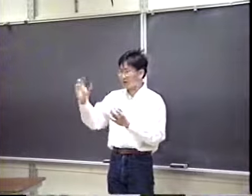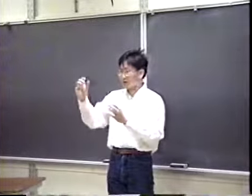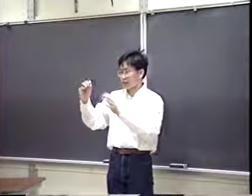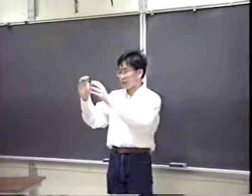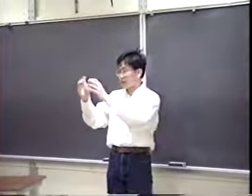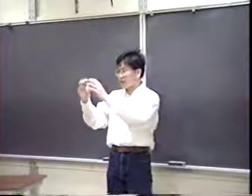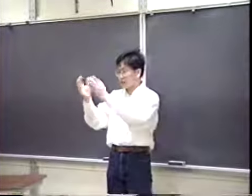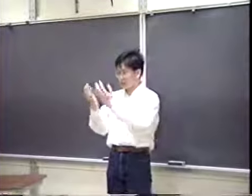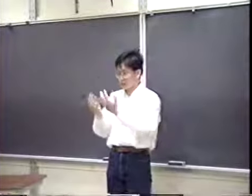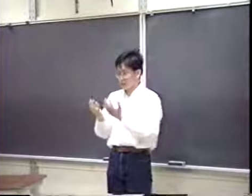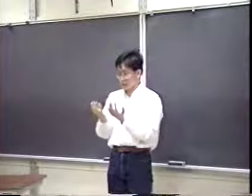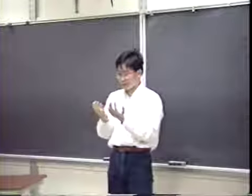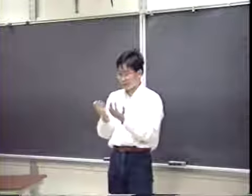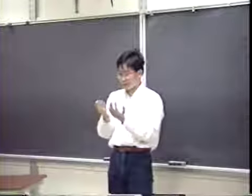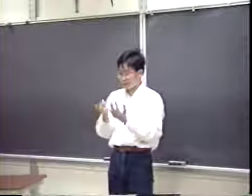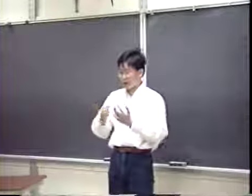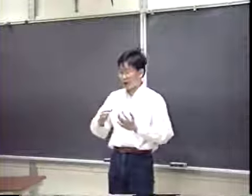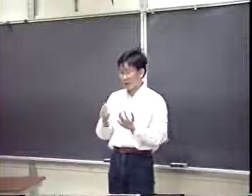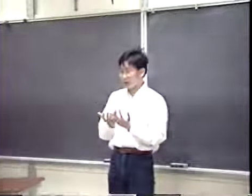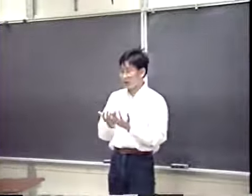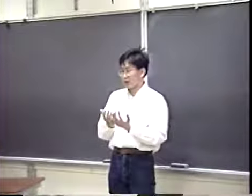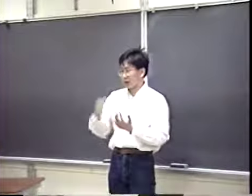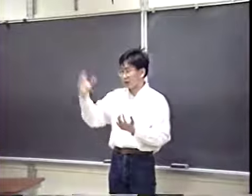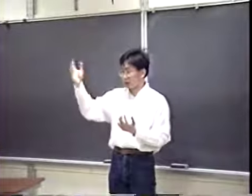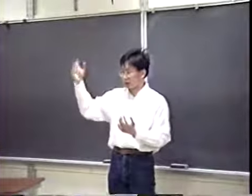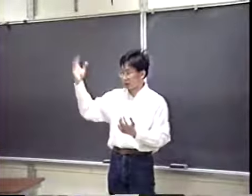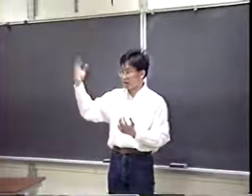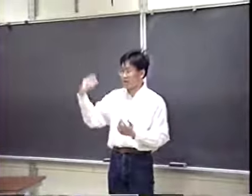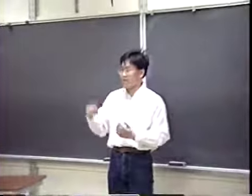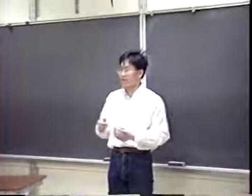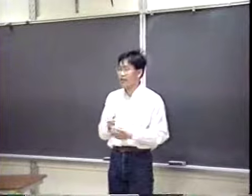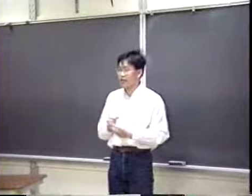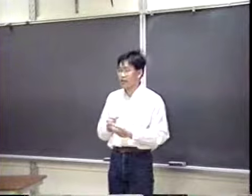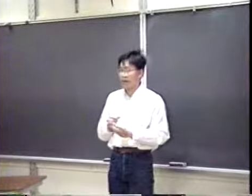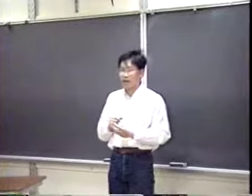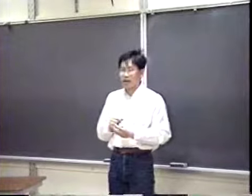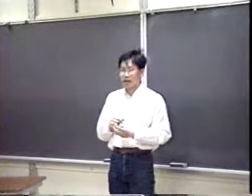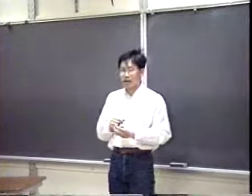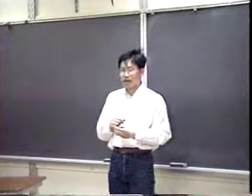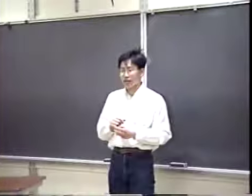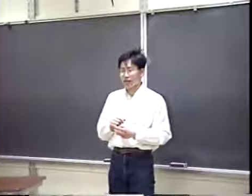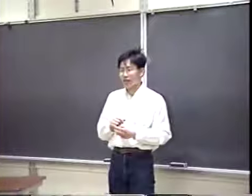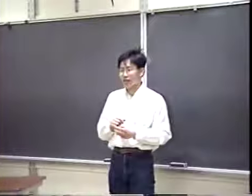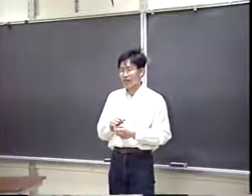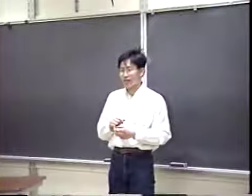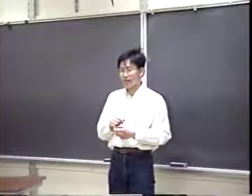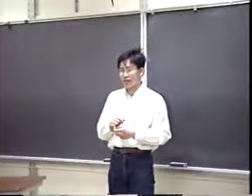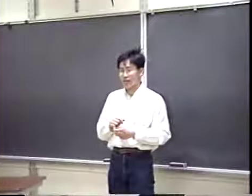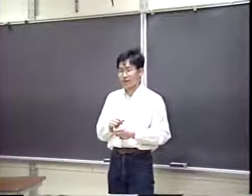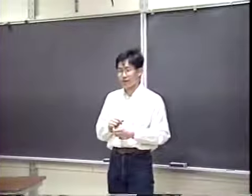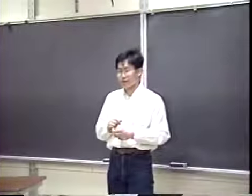insects burn, so he could read by the night come from the insects. And the last story is a